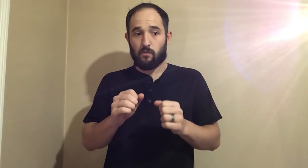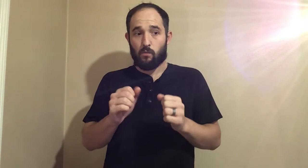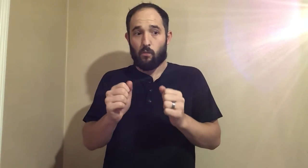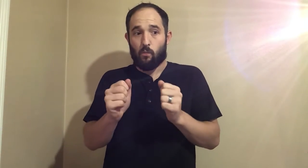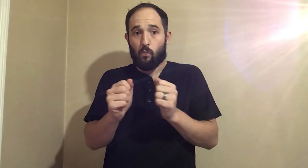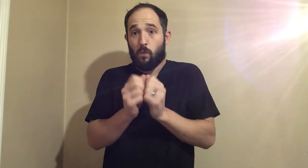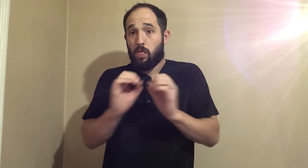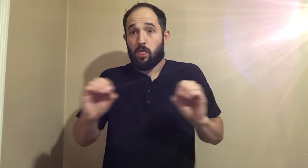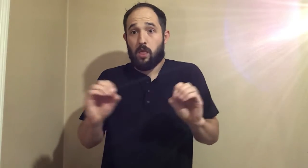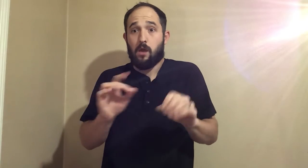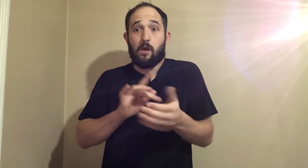look into